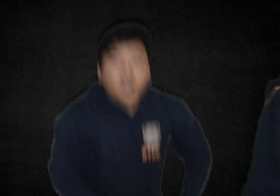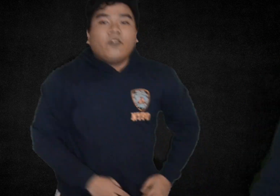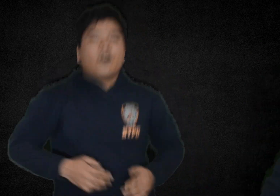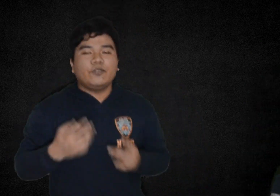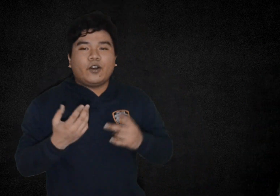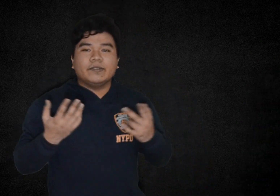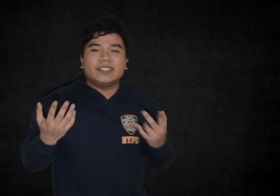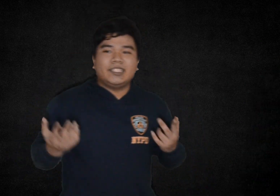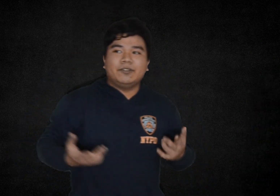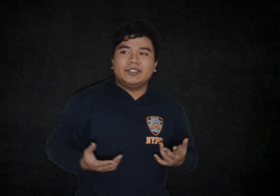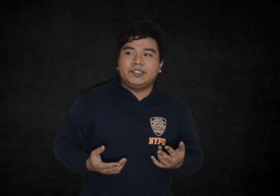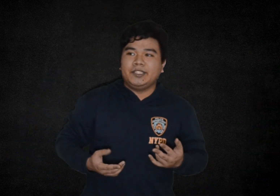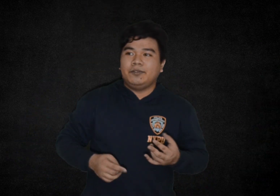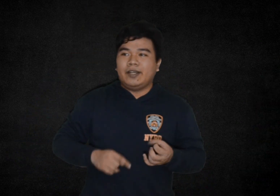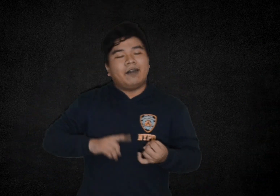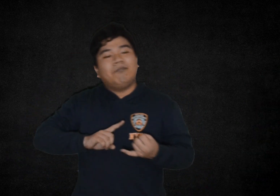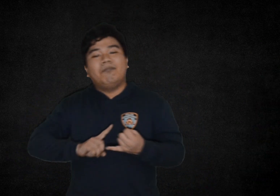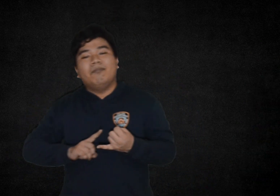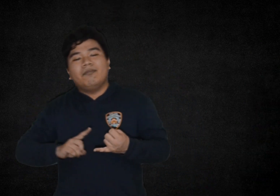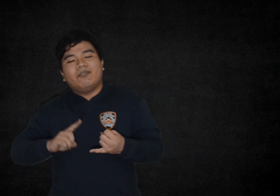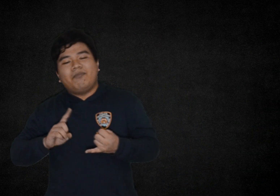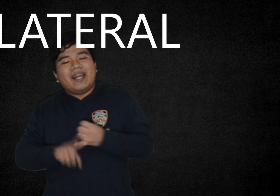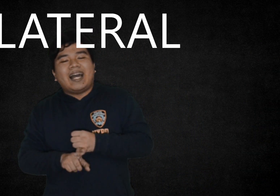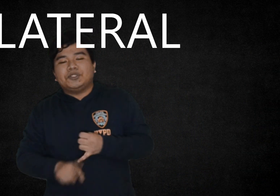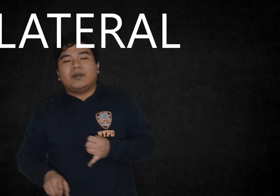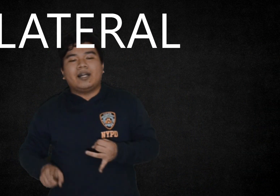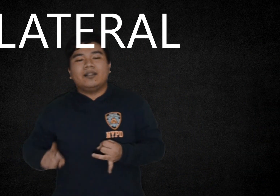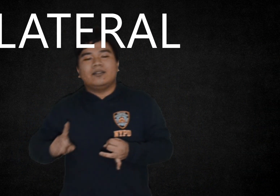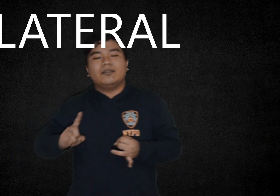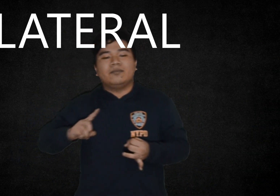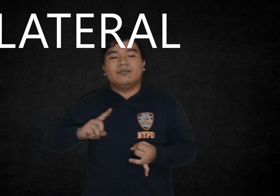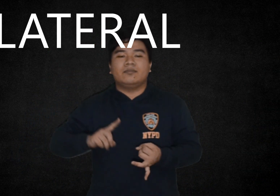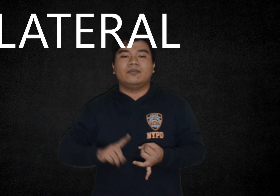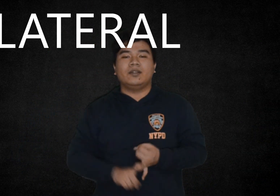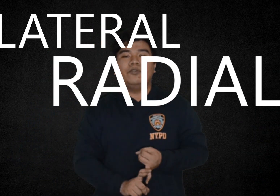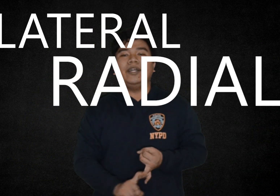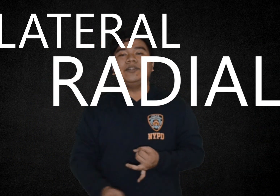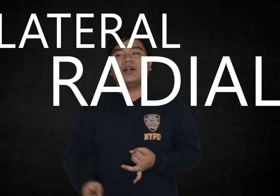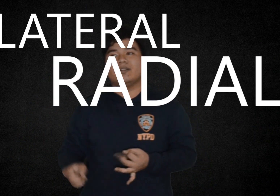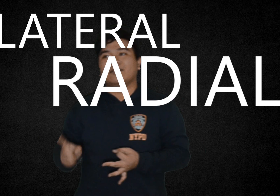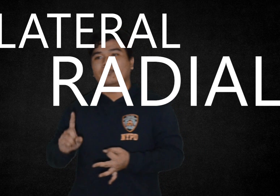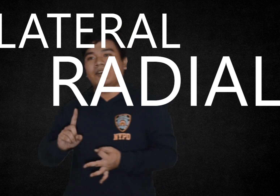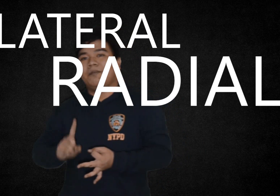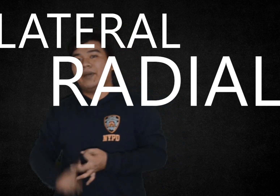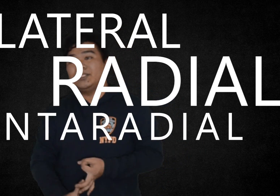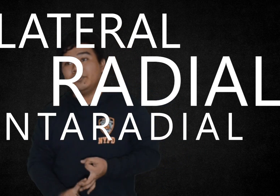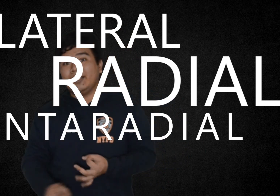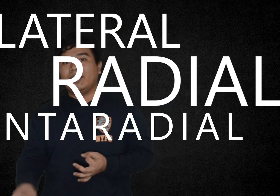Four forms of symmetry, we have bilateral, radial, pentaradial,